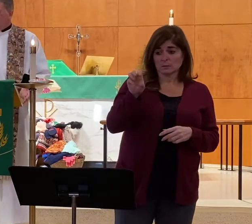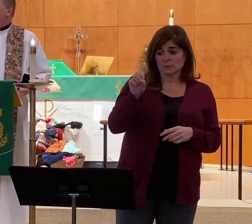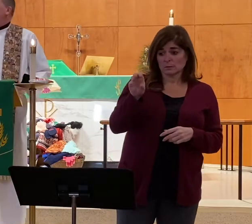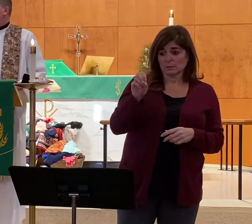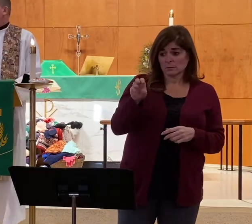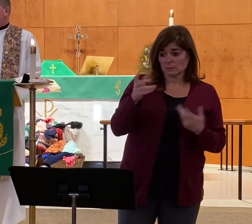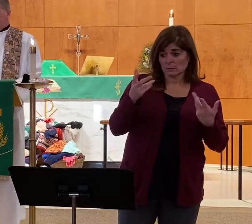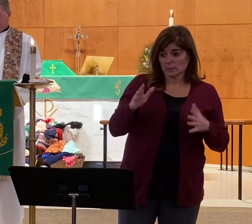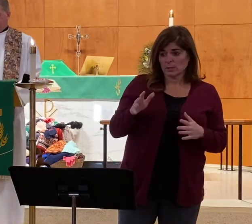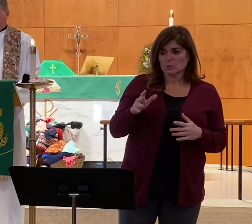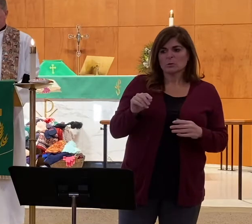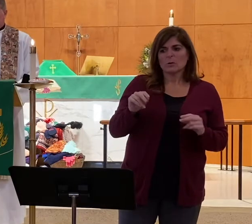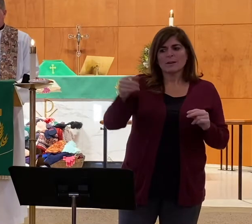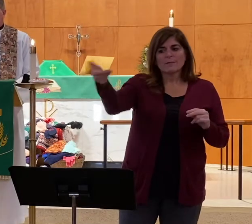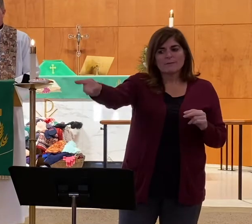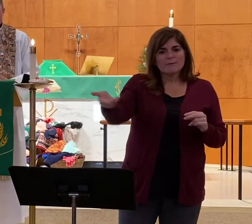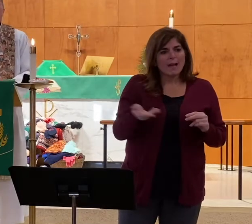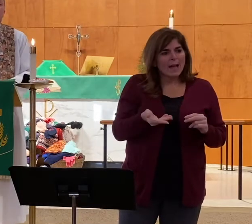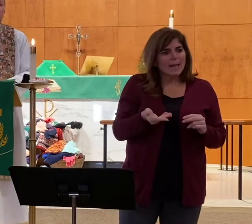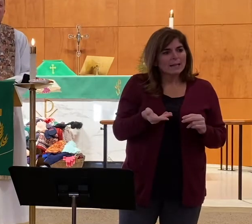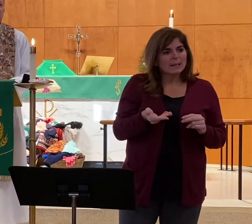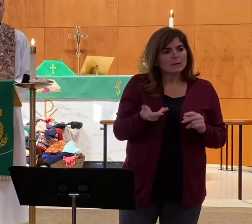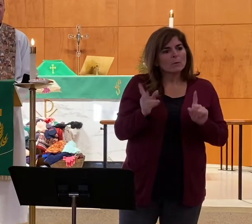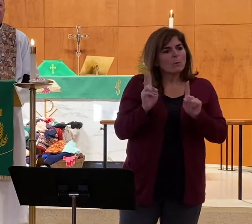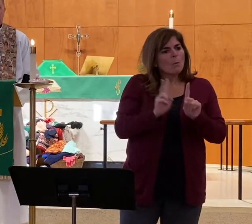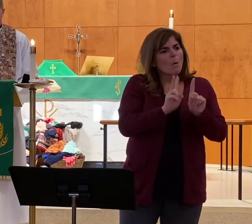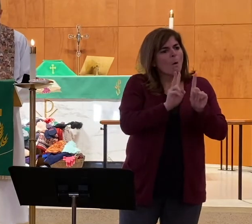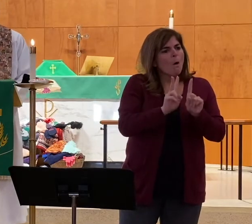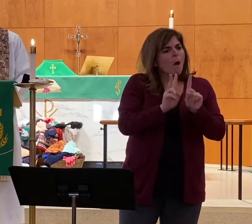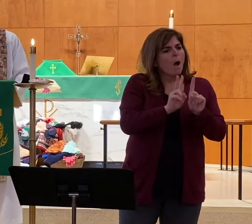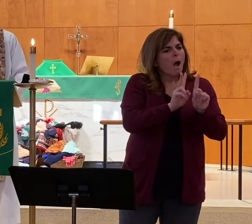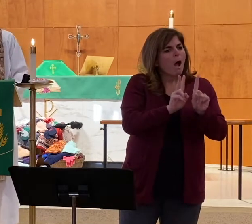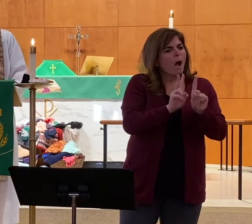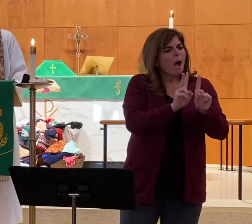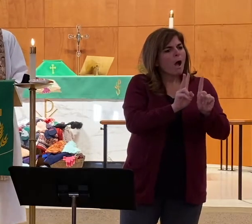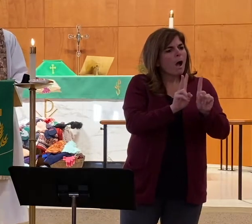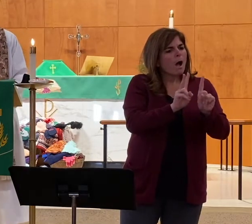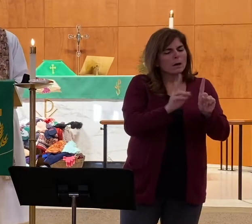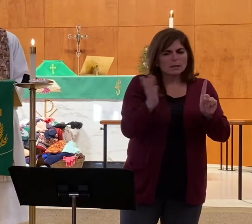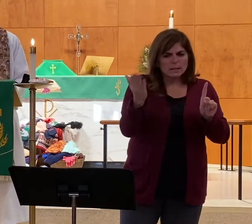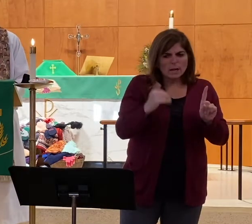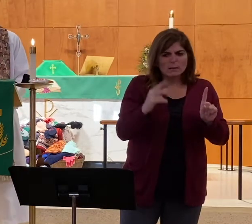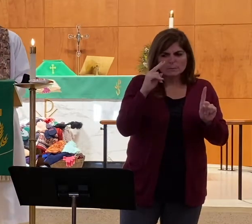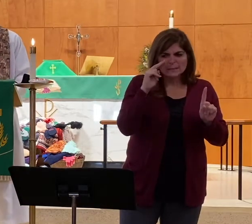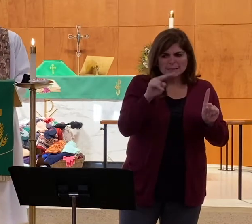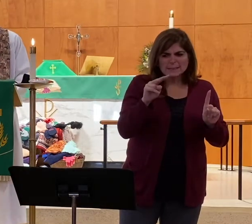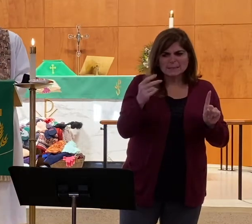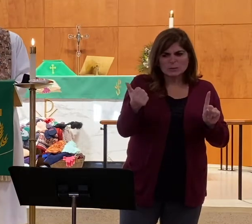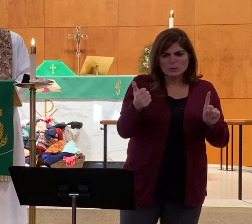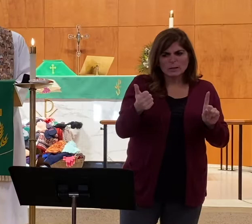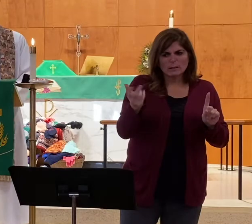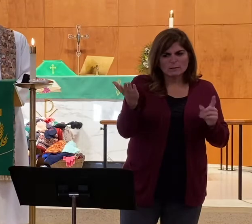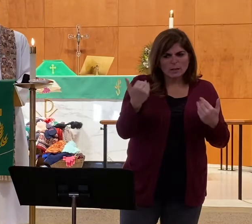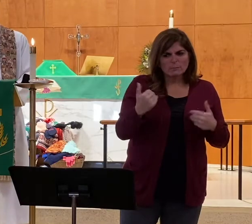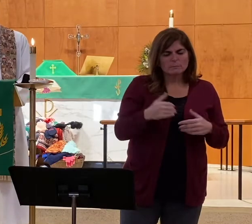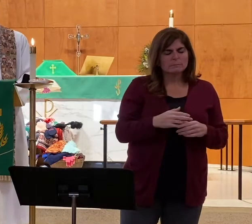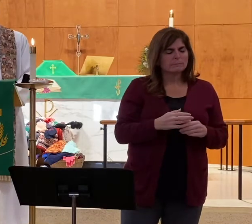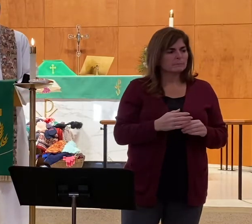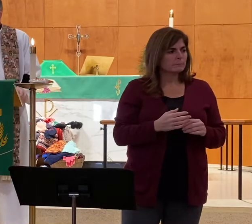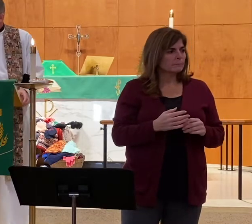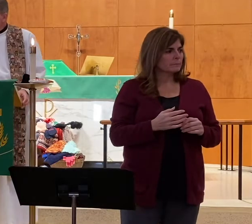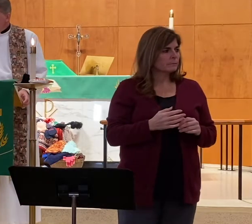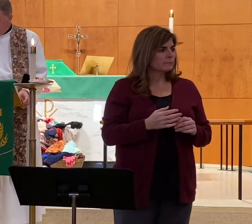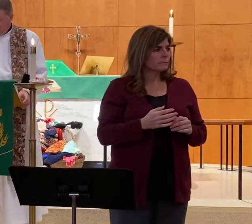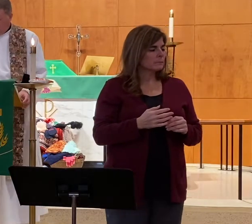he invited them to walk with him a little ways. "Come and see," he said.